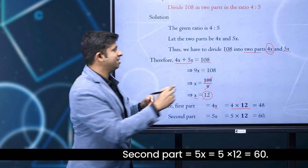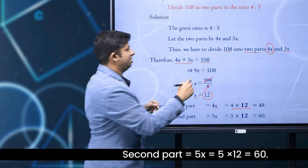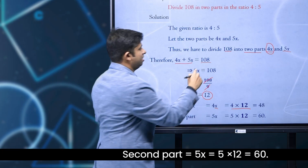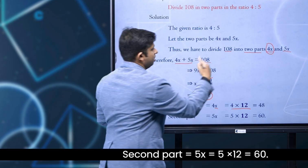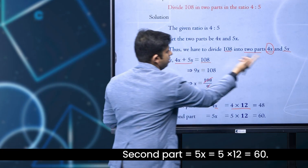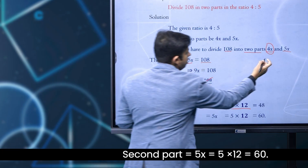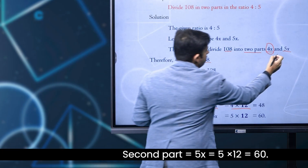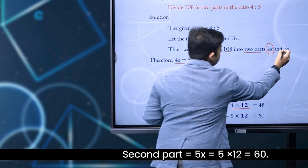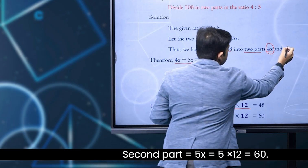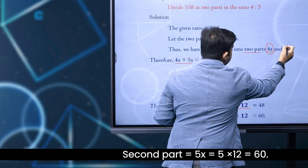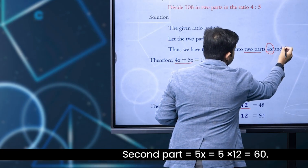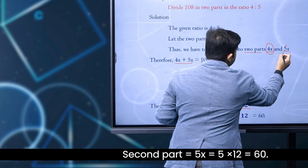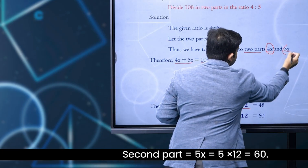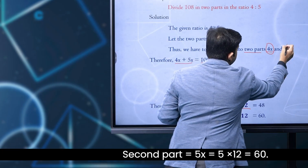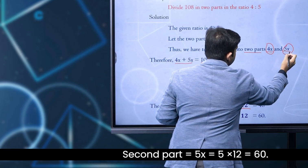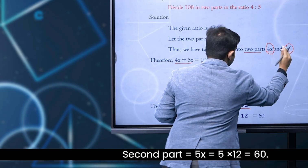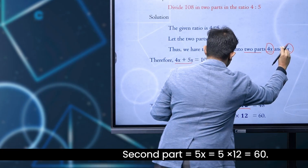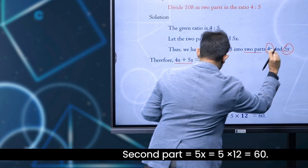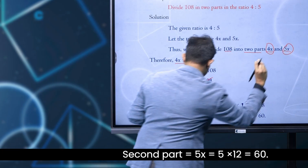Second part, 5x,